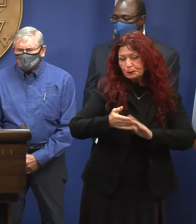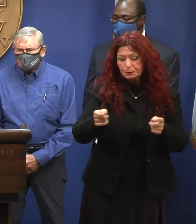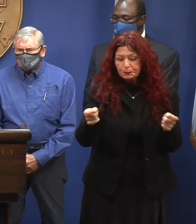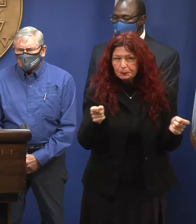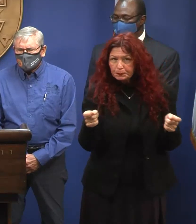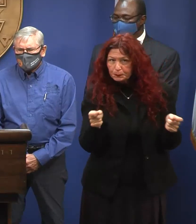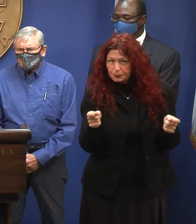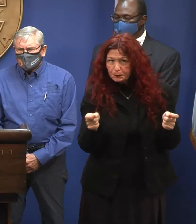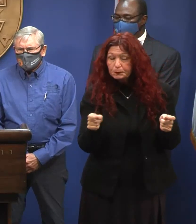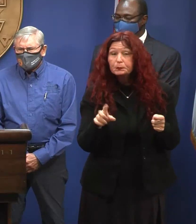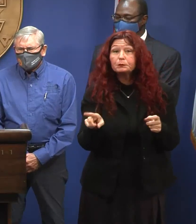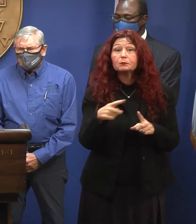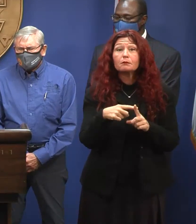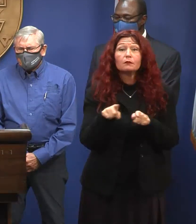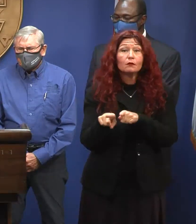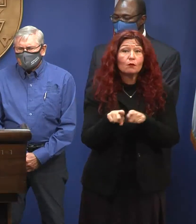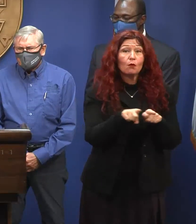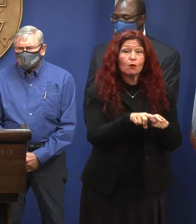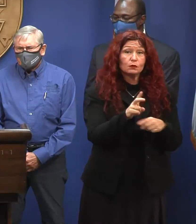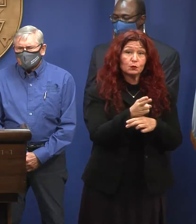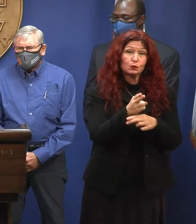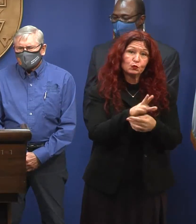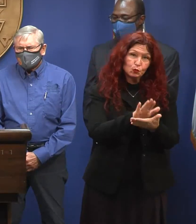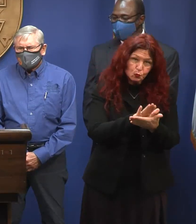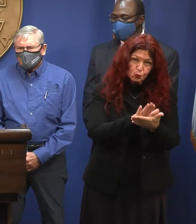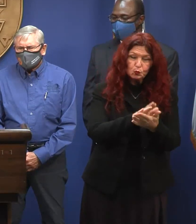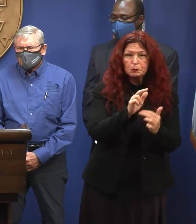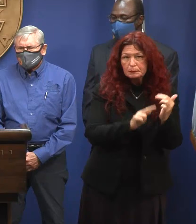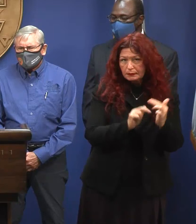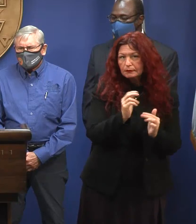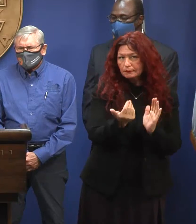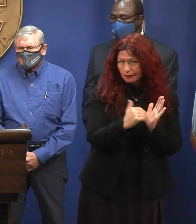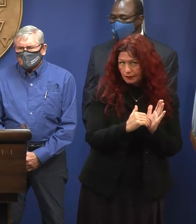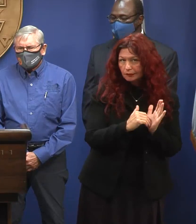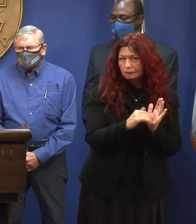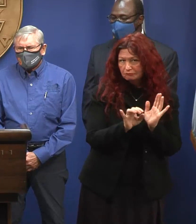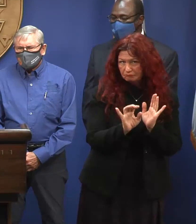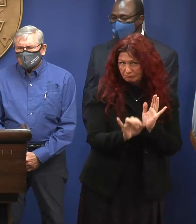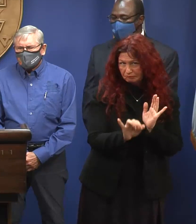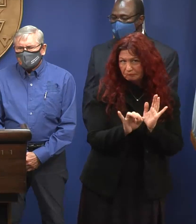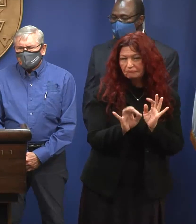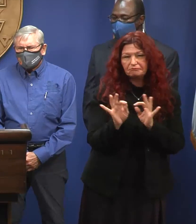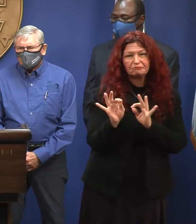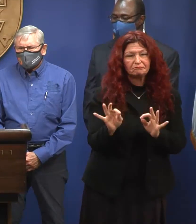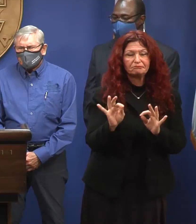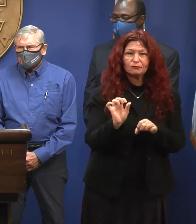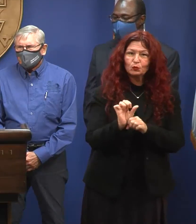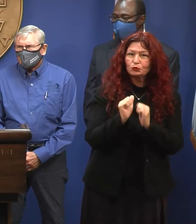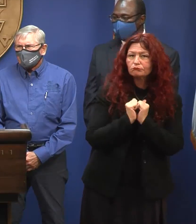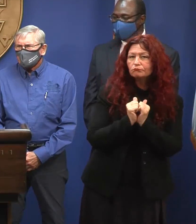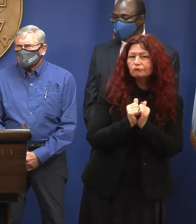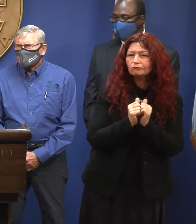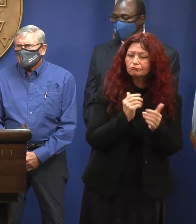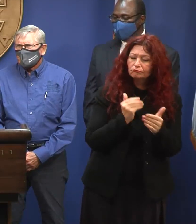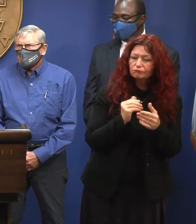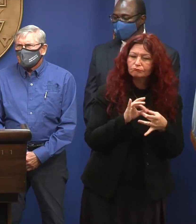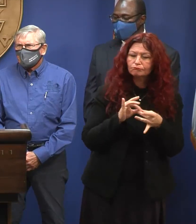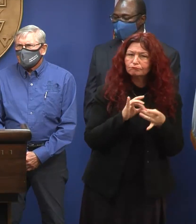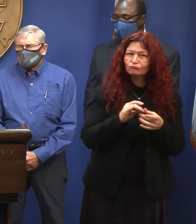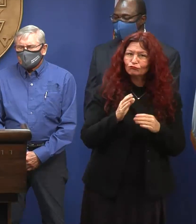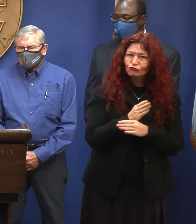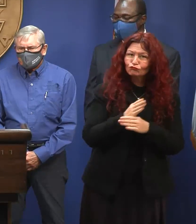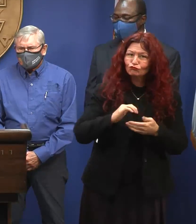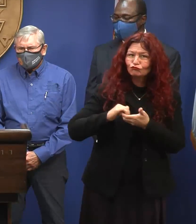will also be utilizing the public schools for evacuation centers, thanks to our team effort between the school system and Miami-Dade